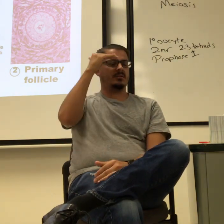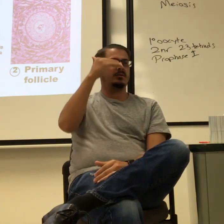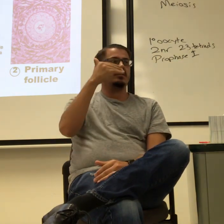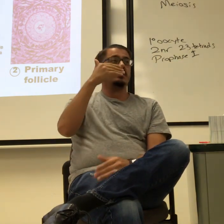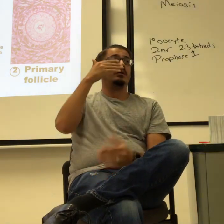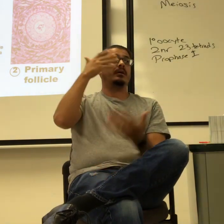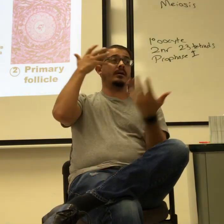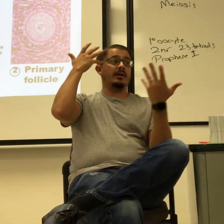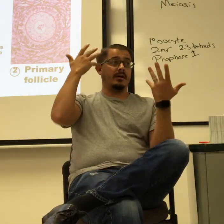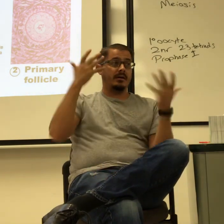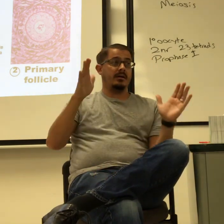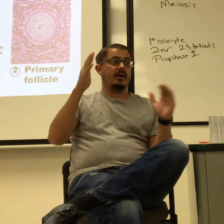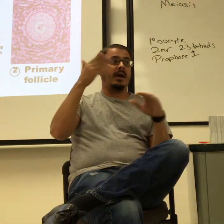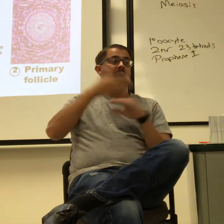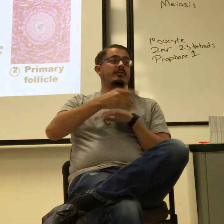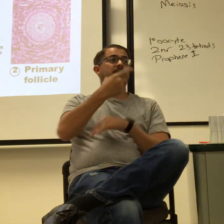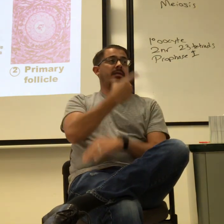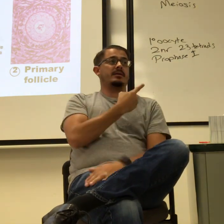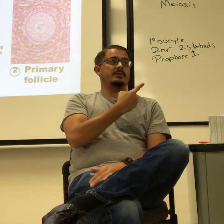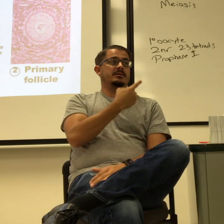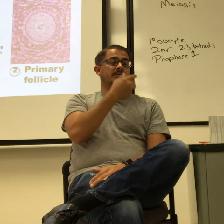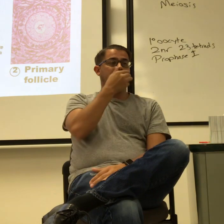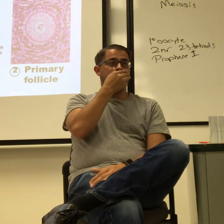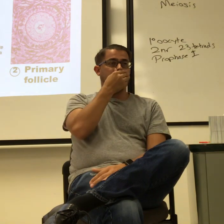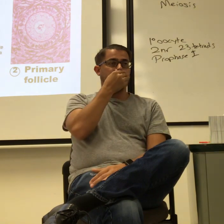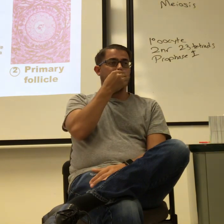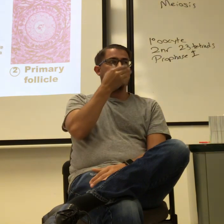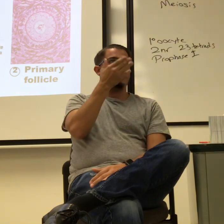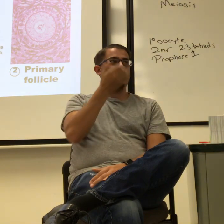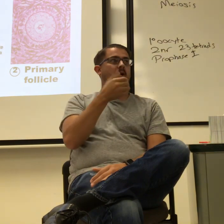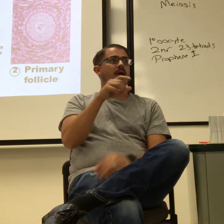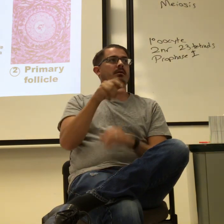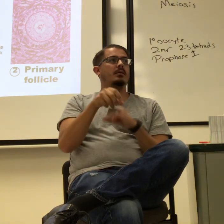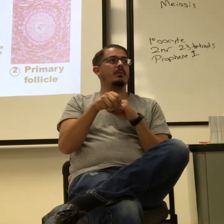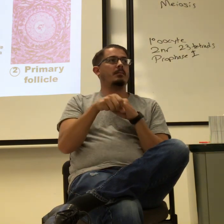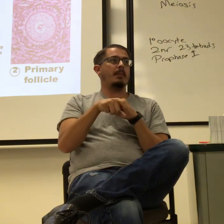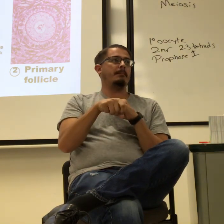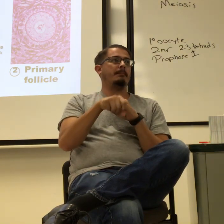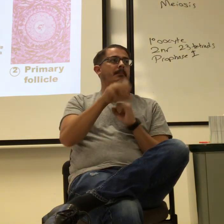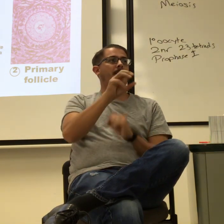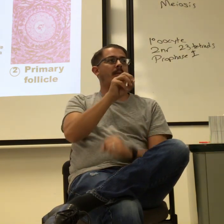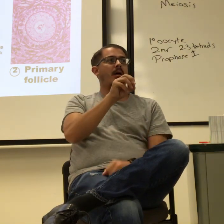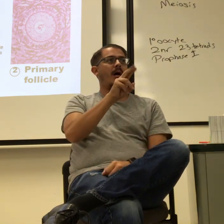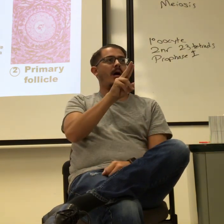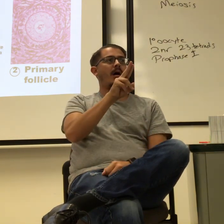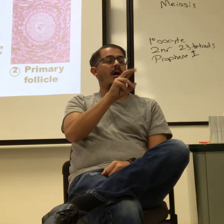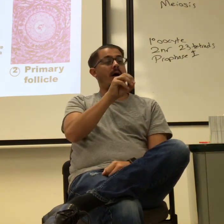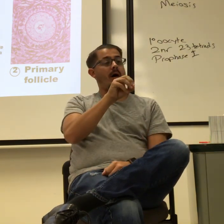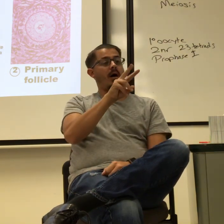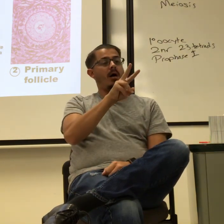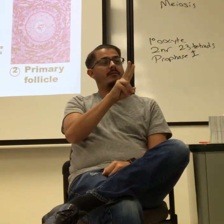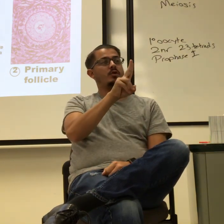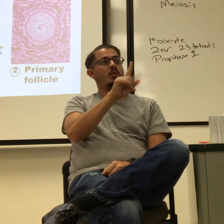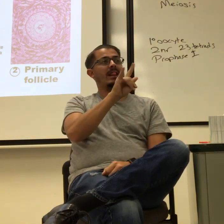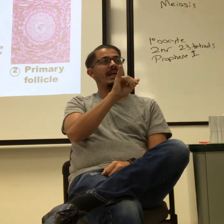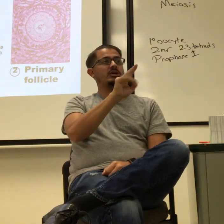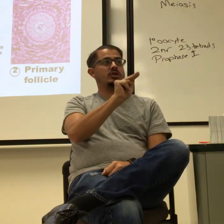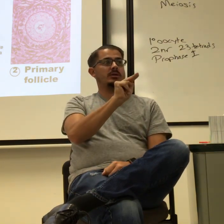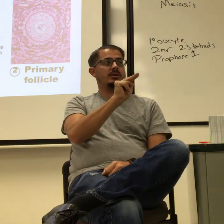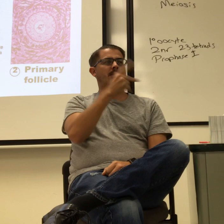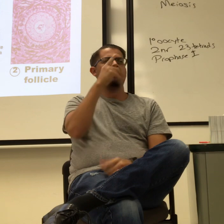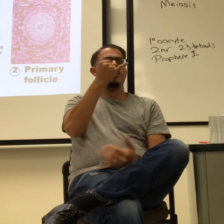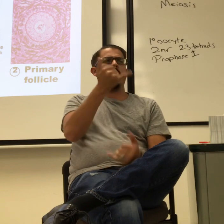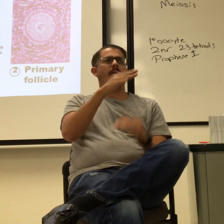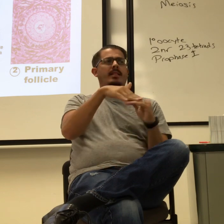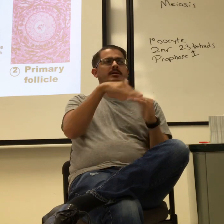that, where we're going with this is we want to get to ovulation, right? But for now, at